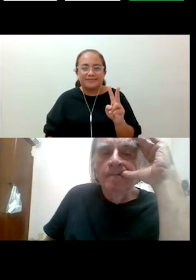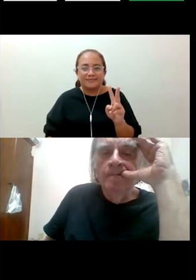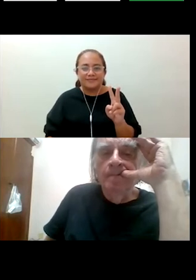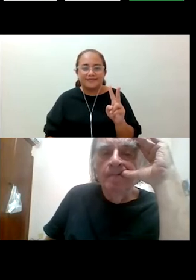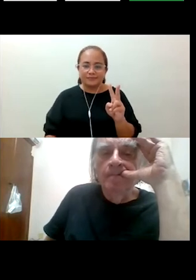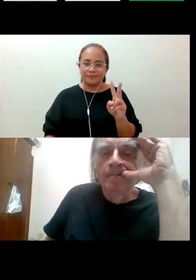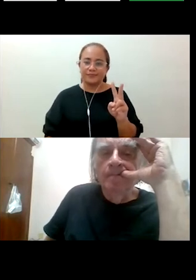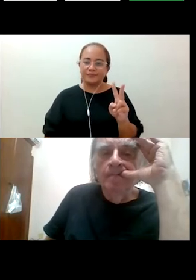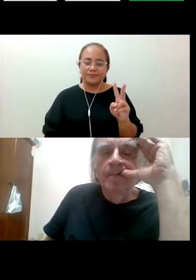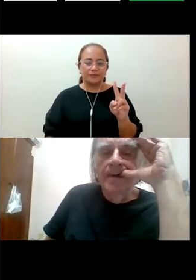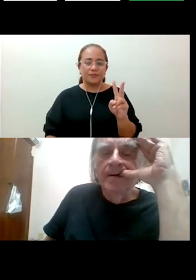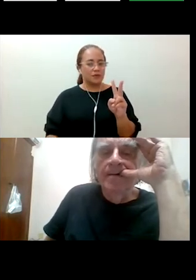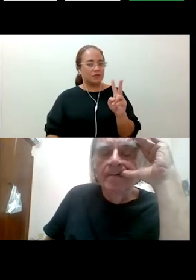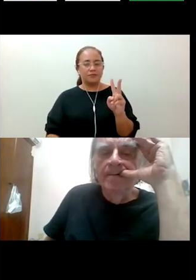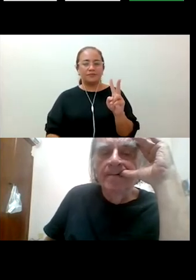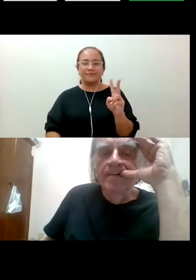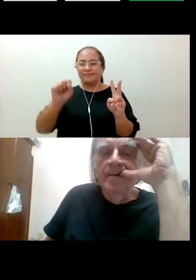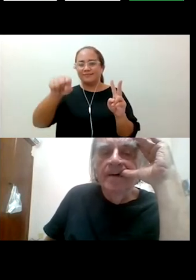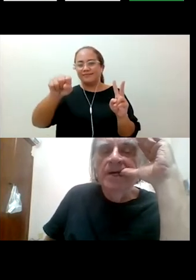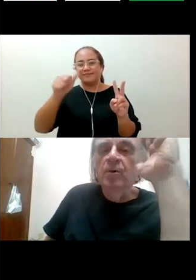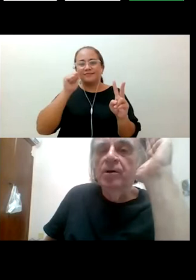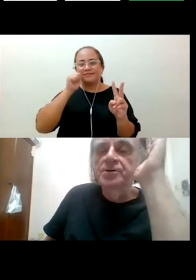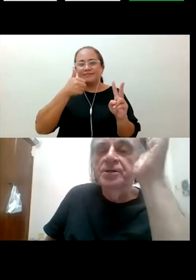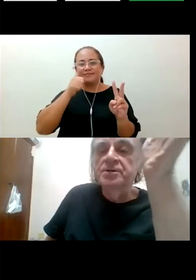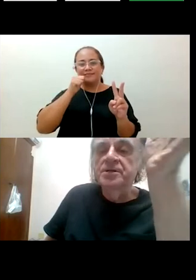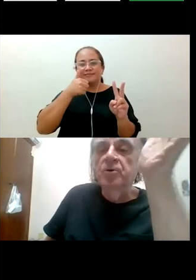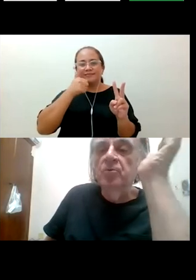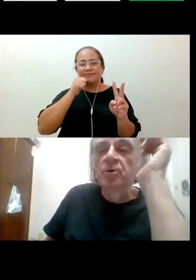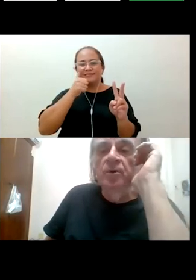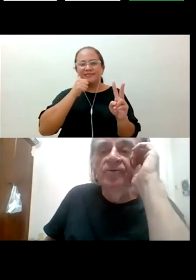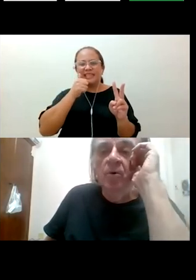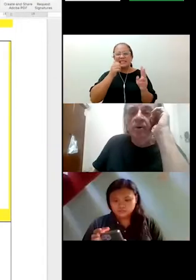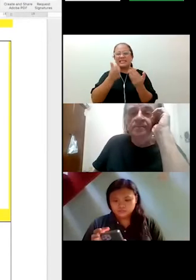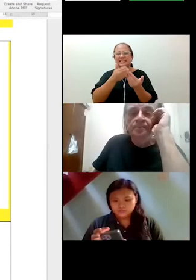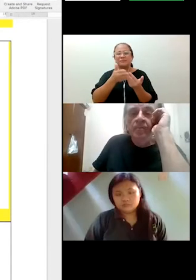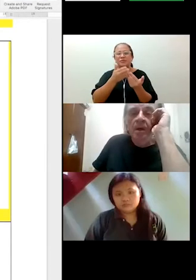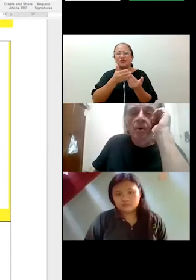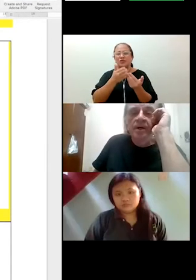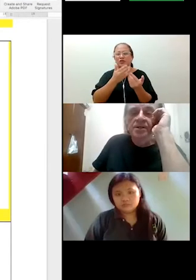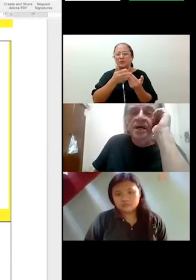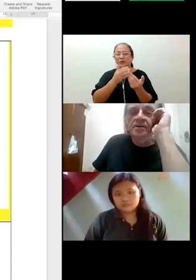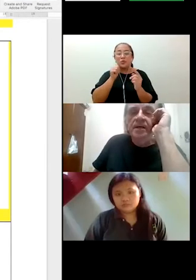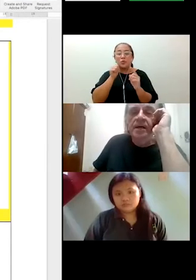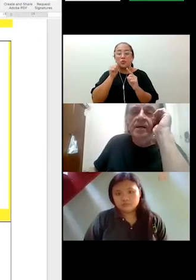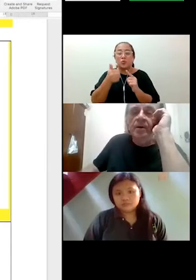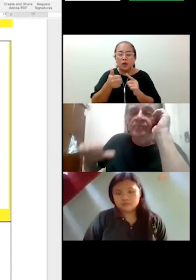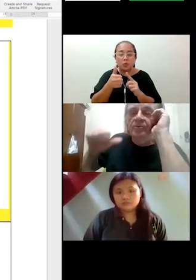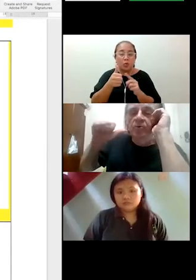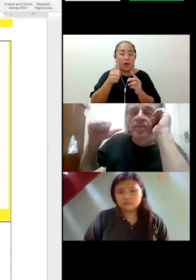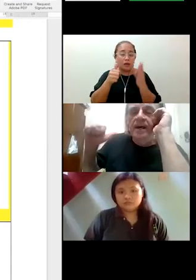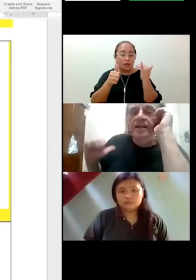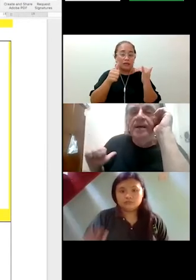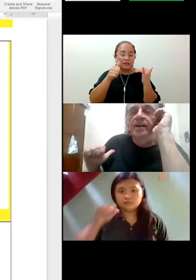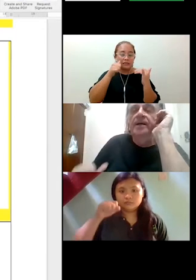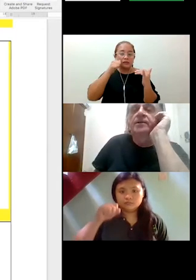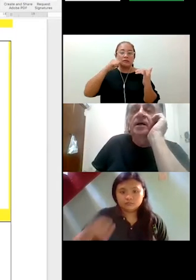Shaq is saying tomorrow. Yeah. Tomorrow's just a simple movement forward, whereas yesterday you have to